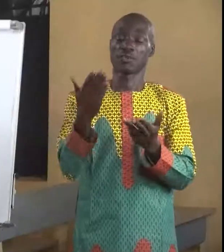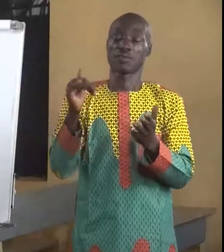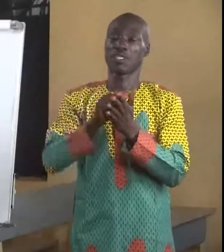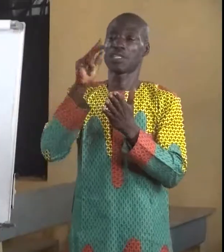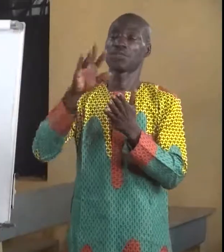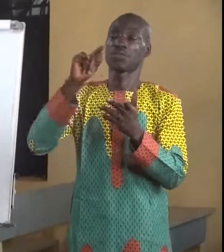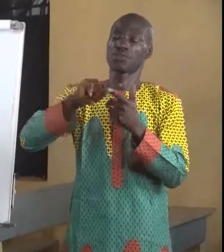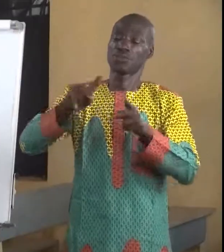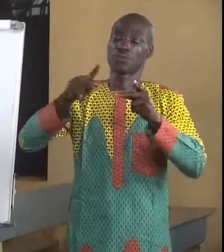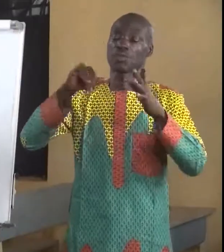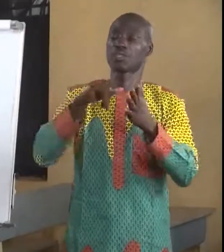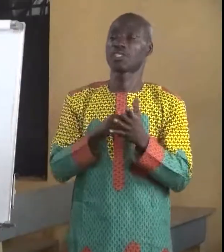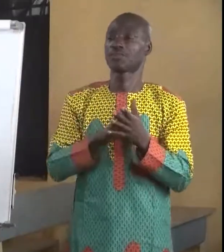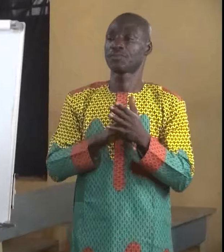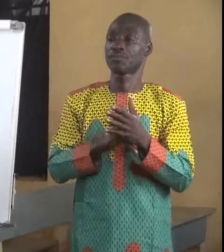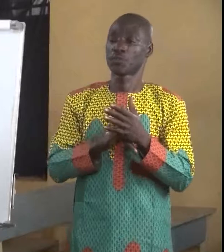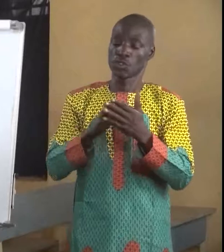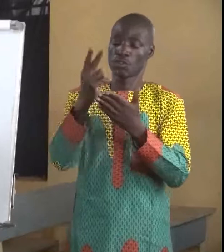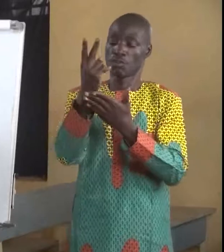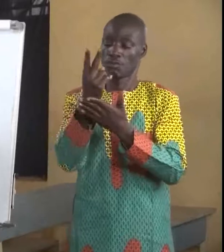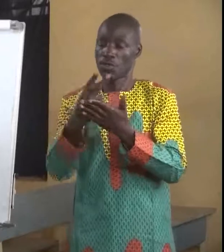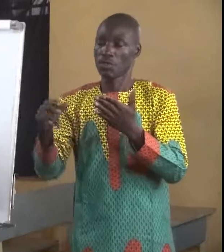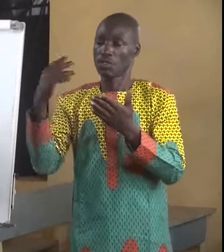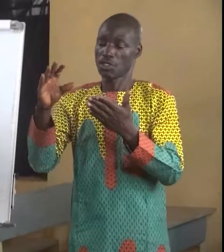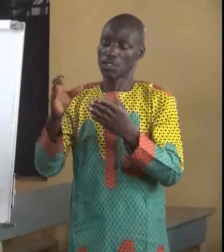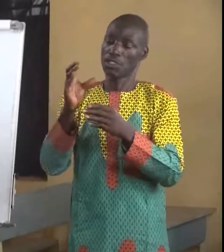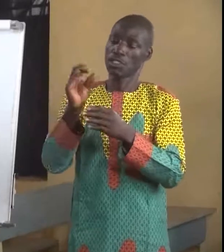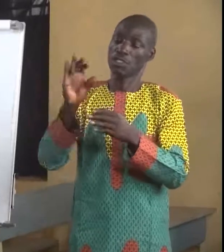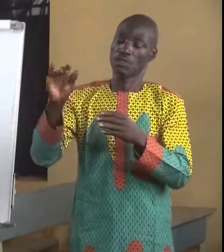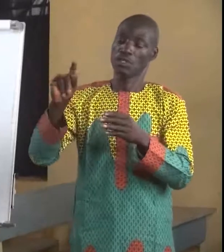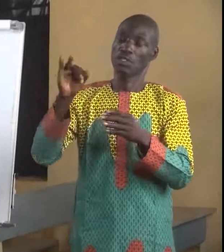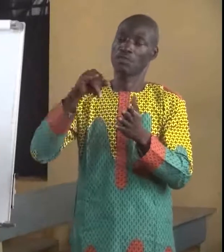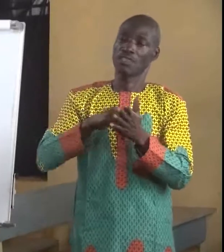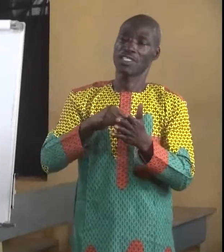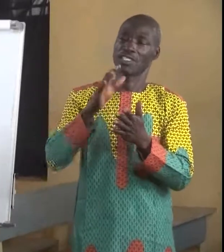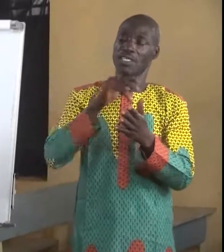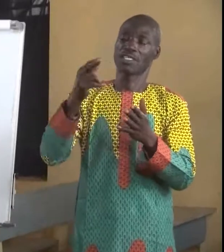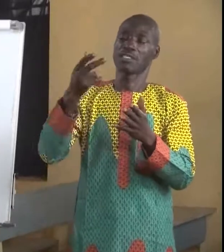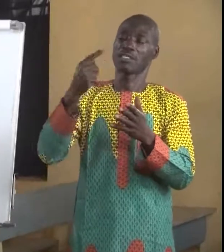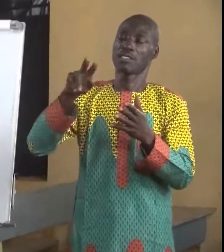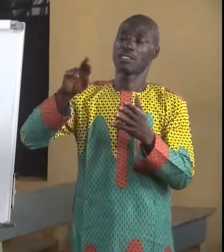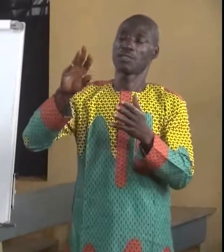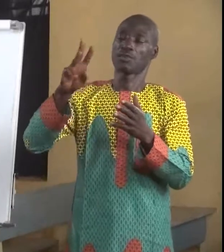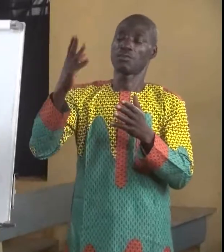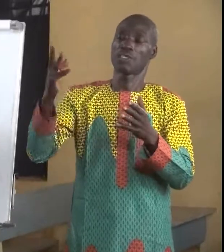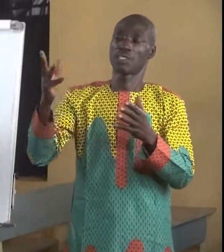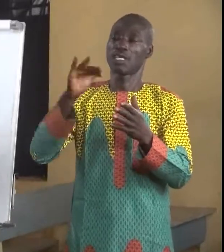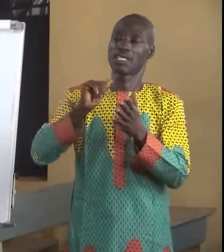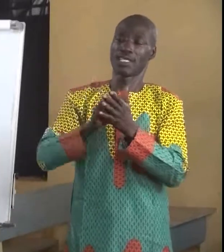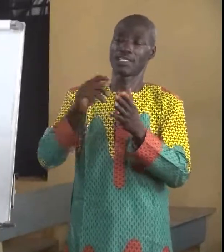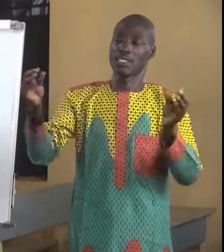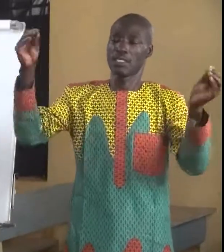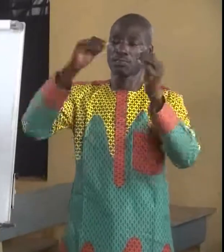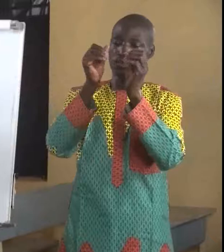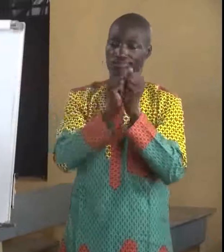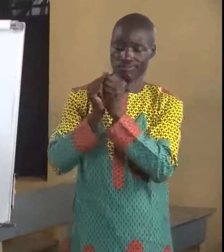remember, both the cost of these equipment and the raw materials, all of them are put together and give you the price